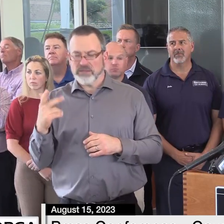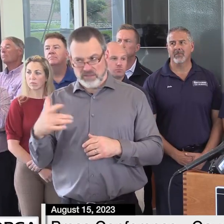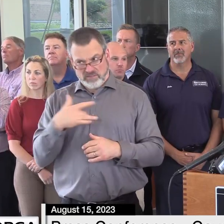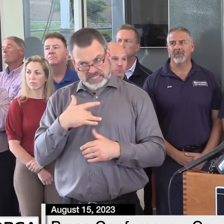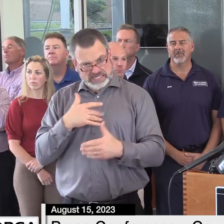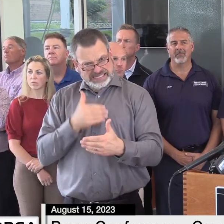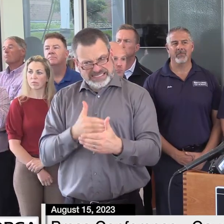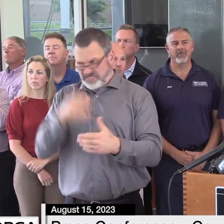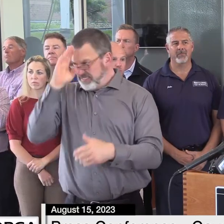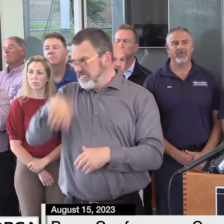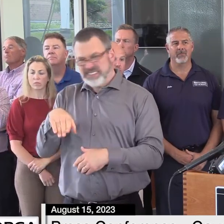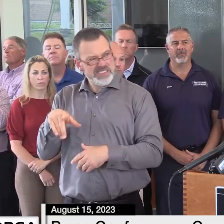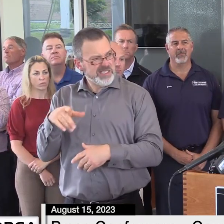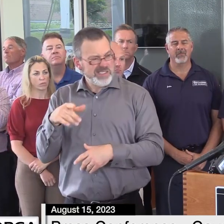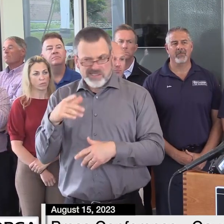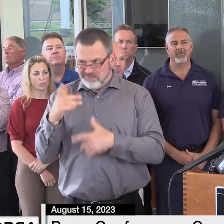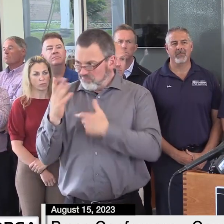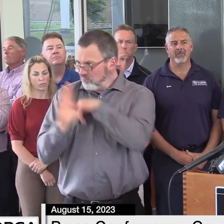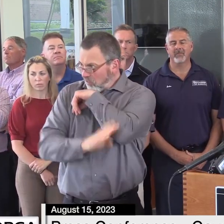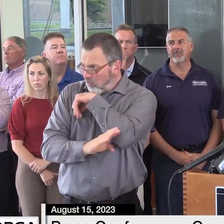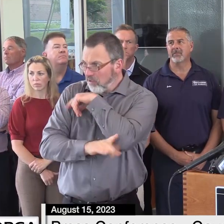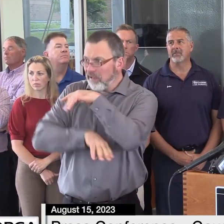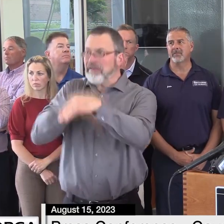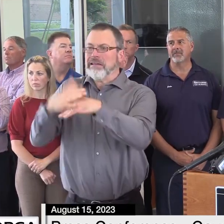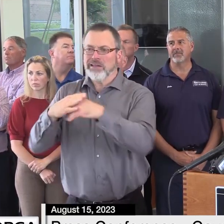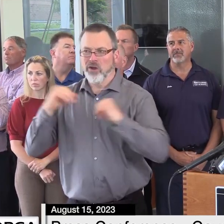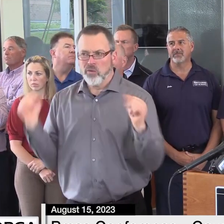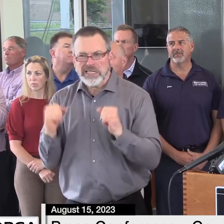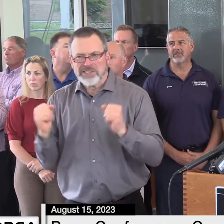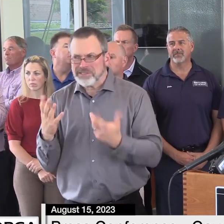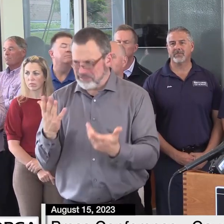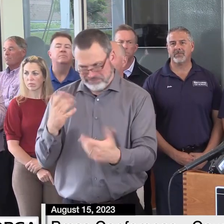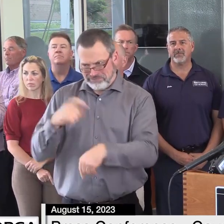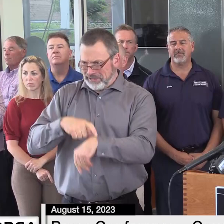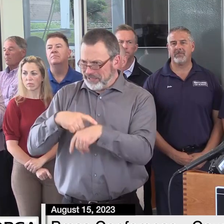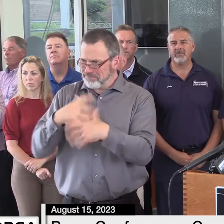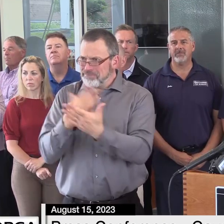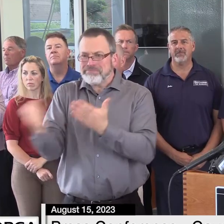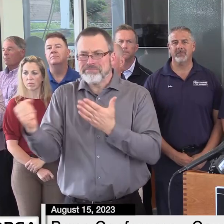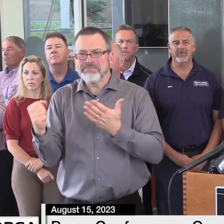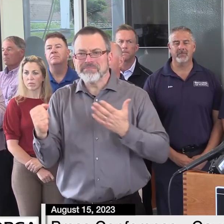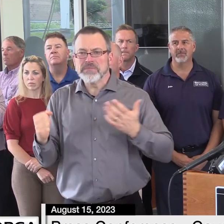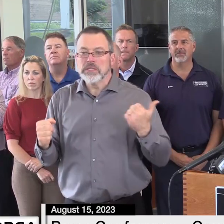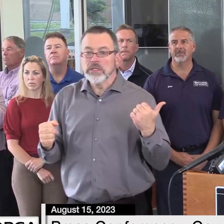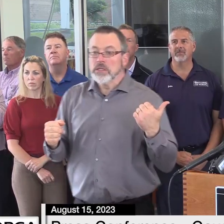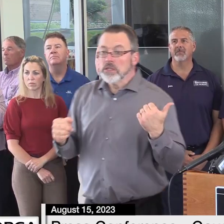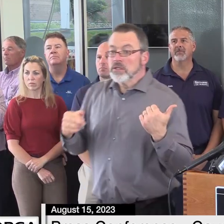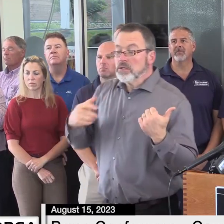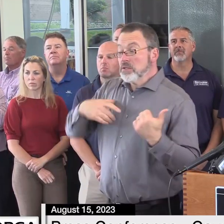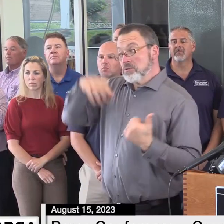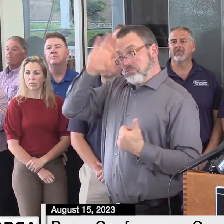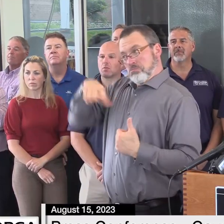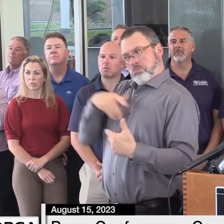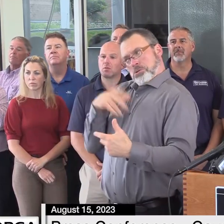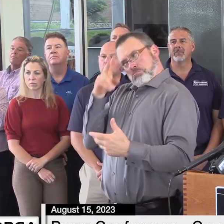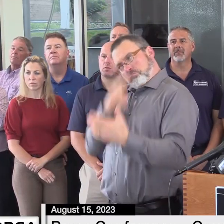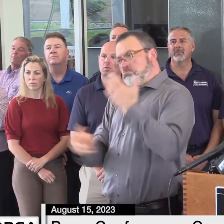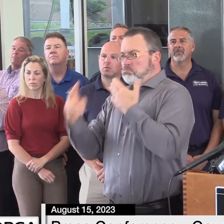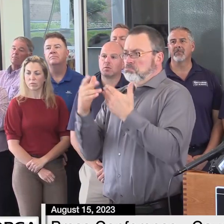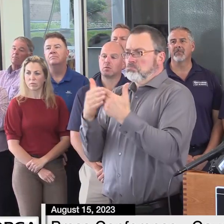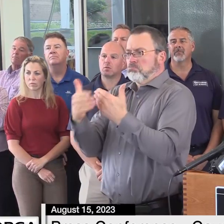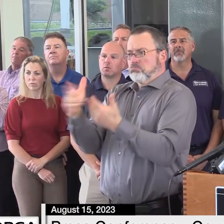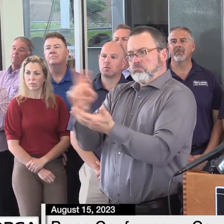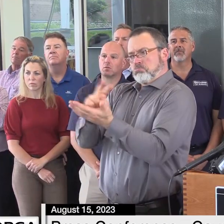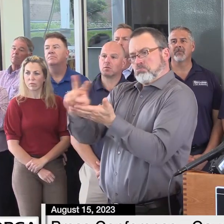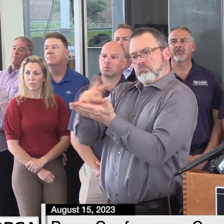soon enough. We expect within the next week we'll have an answer from headquarters. General, after the